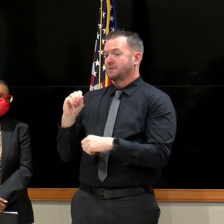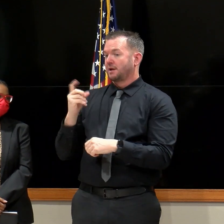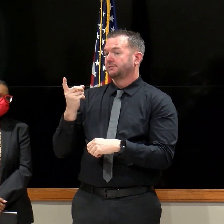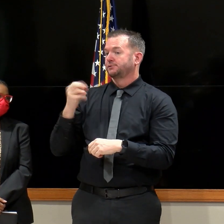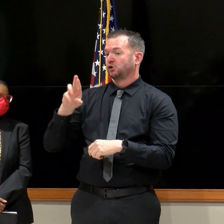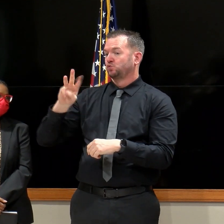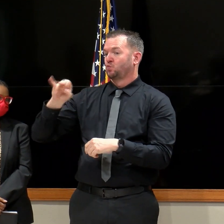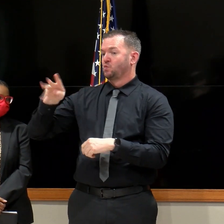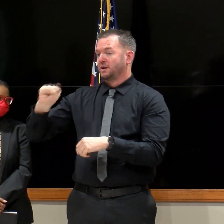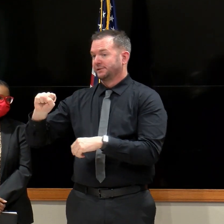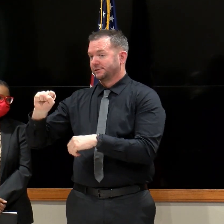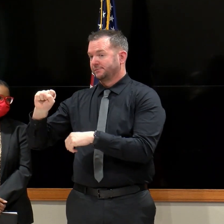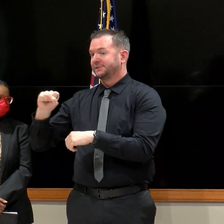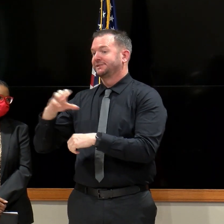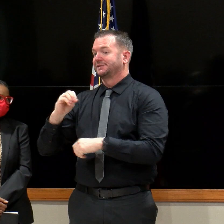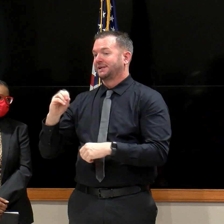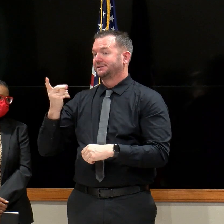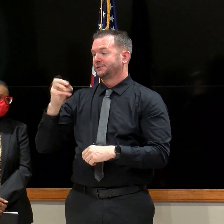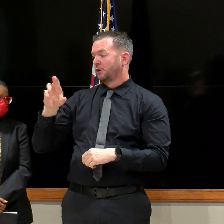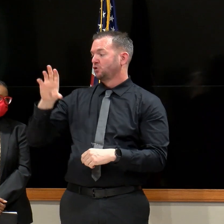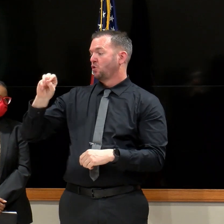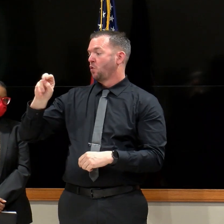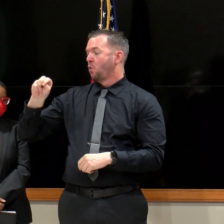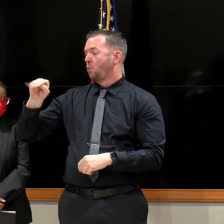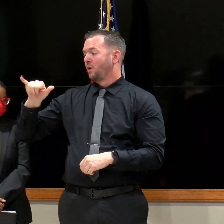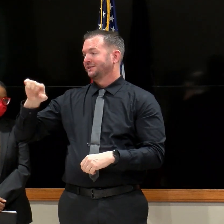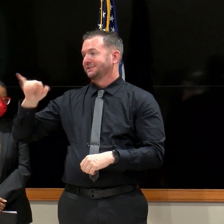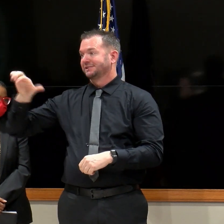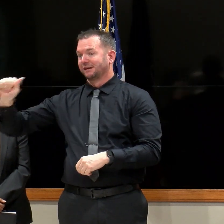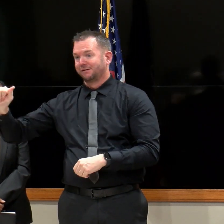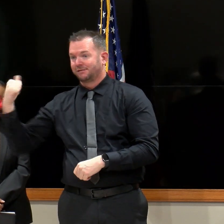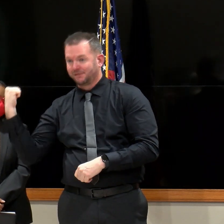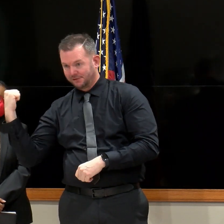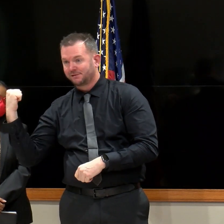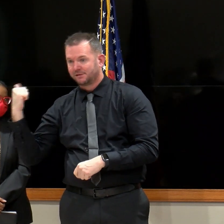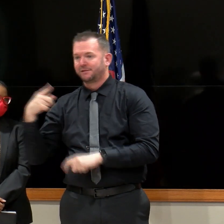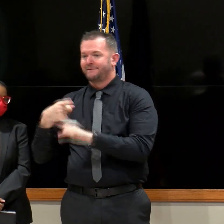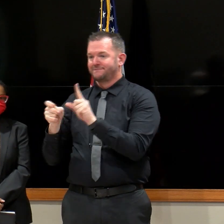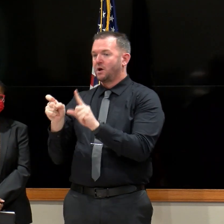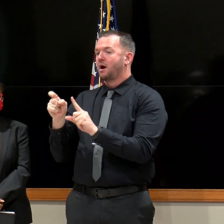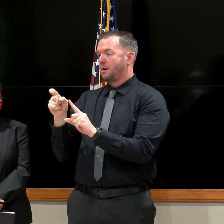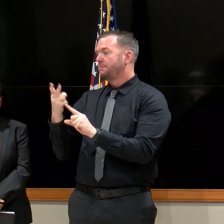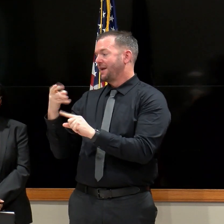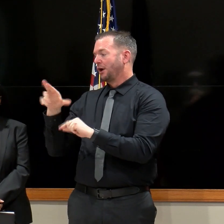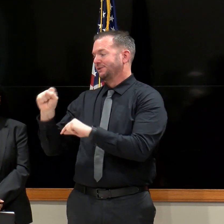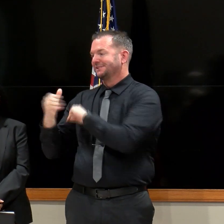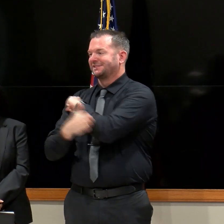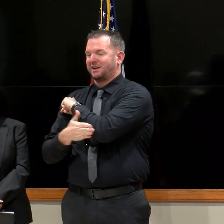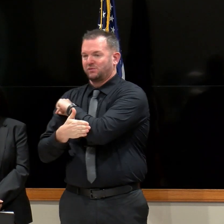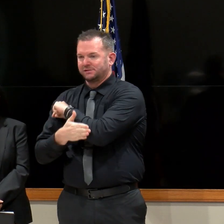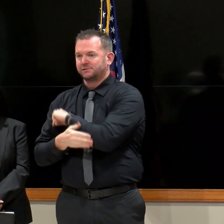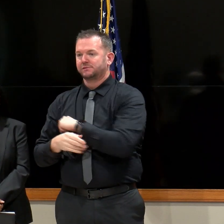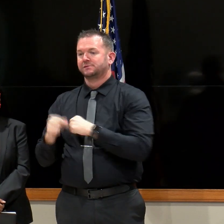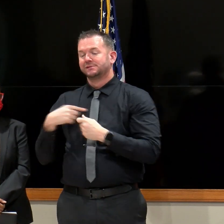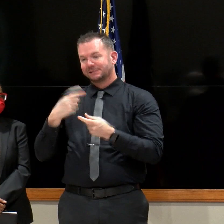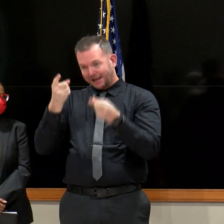Onyiego from Harris County. Let me just say I agree with Judge